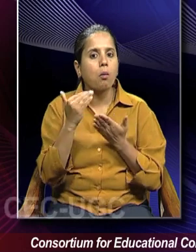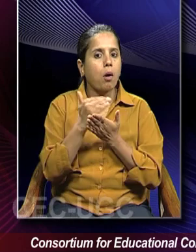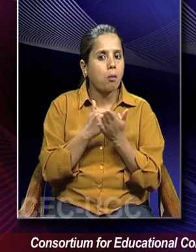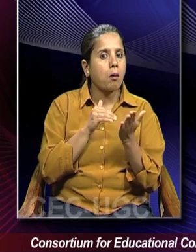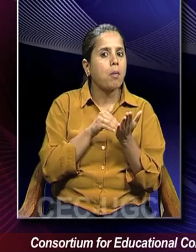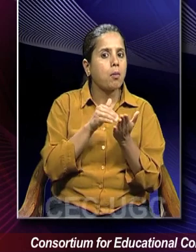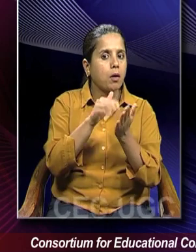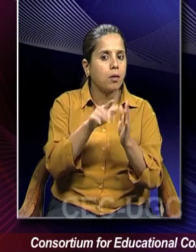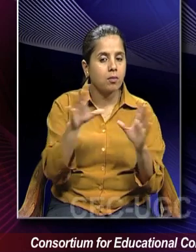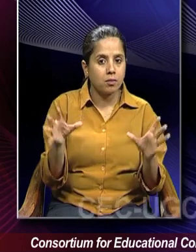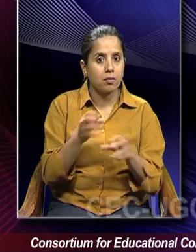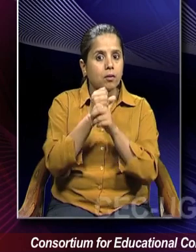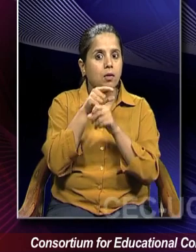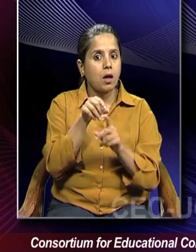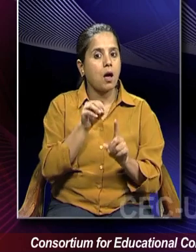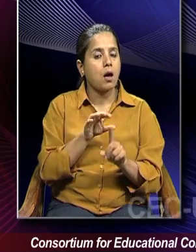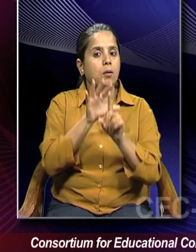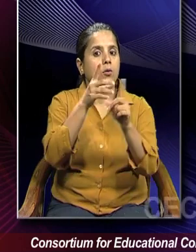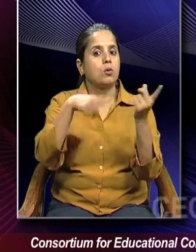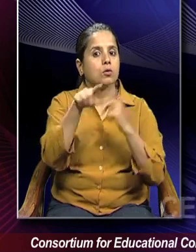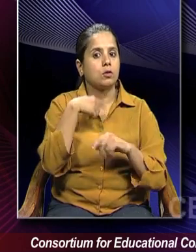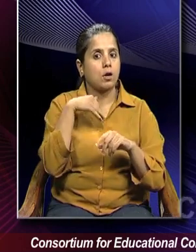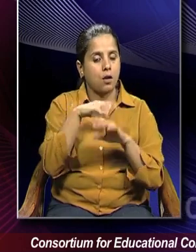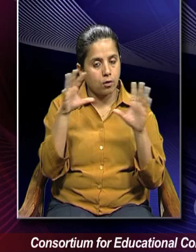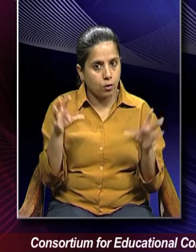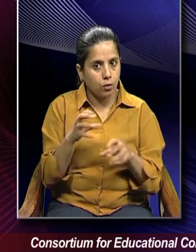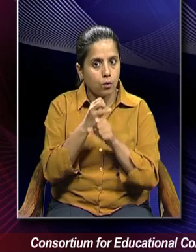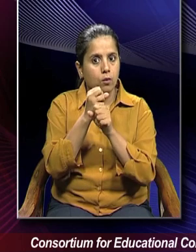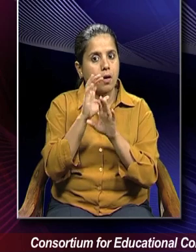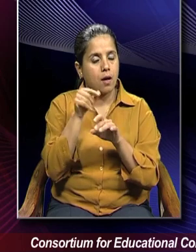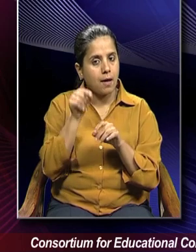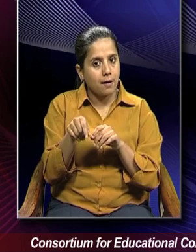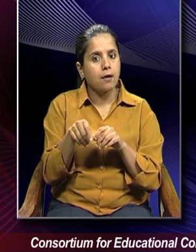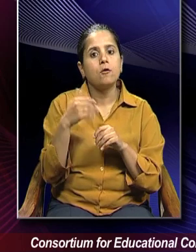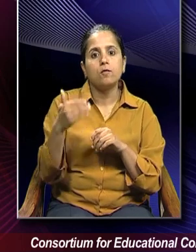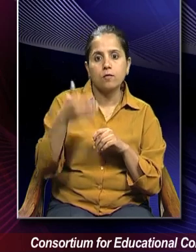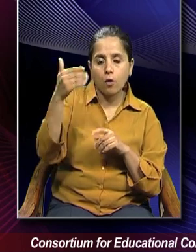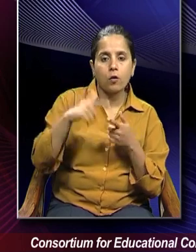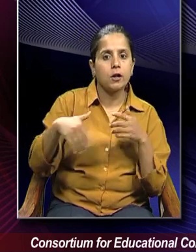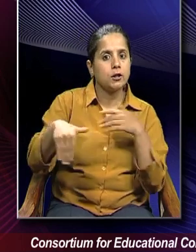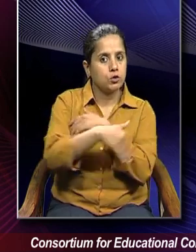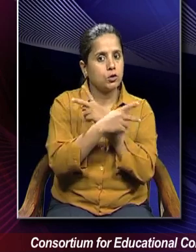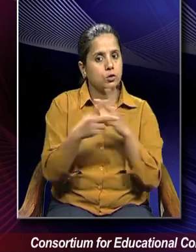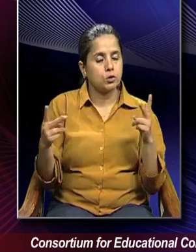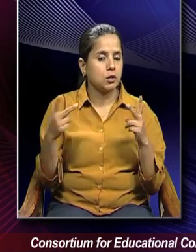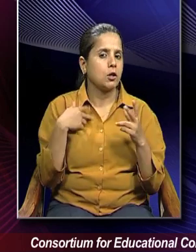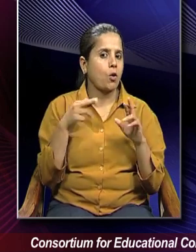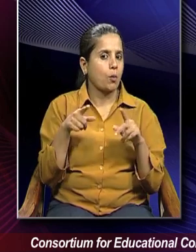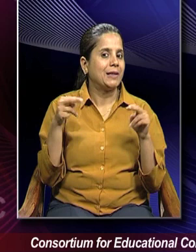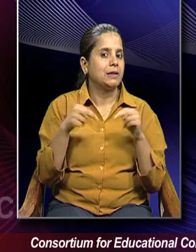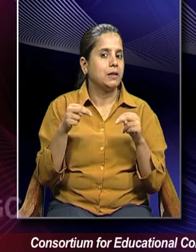By combining these approaches together, we get a comprehensive framework of forward engineering, and that is something which is